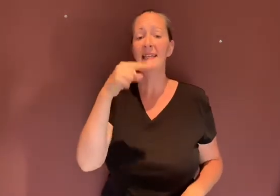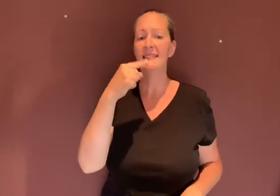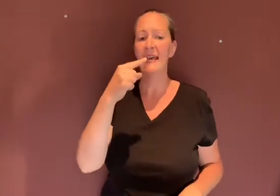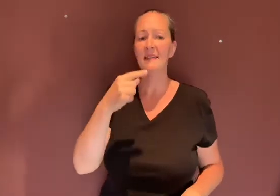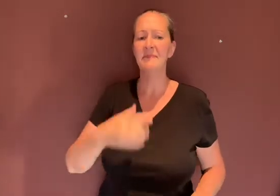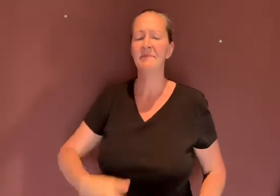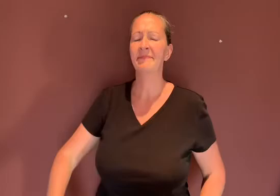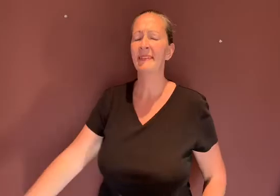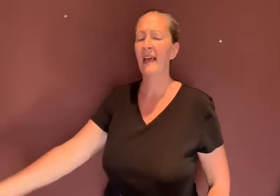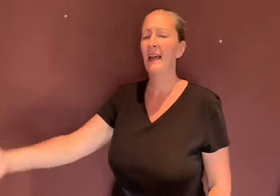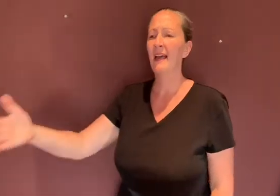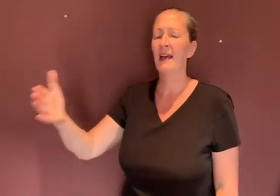said,